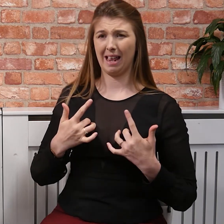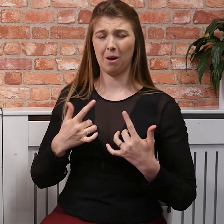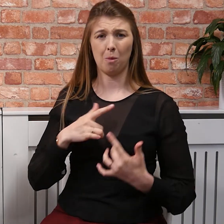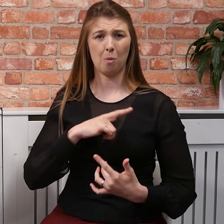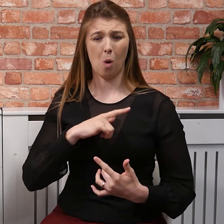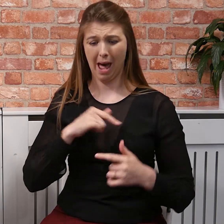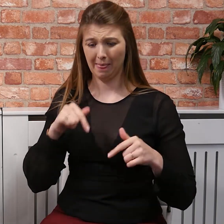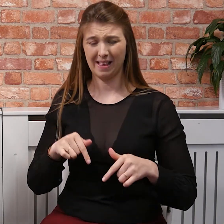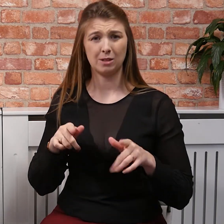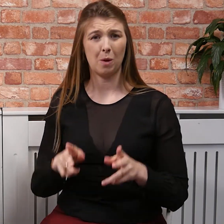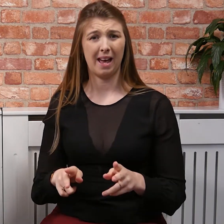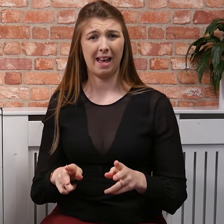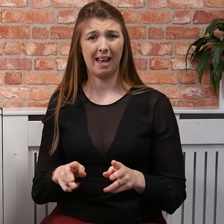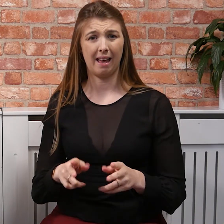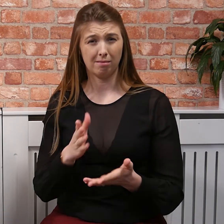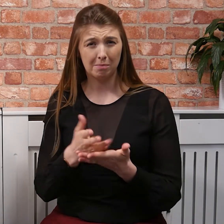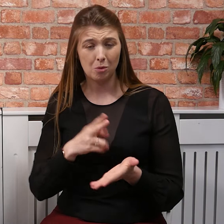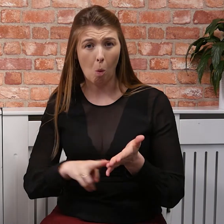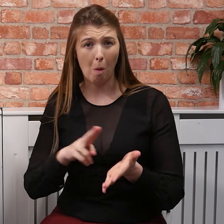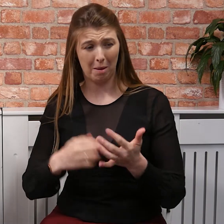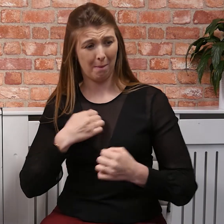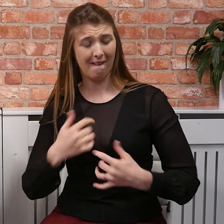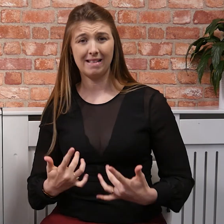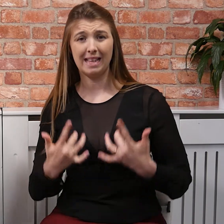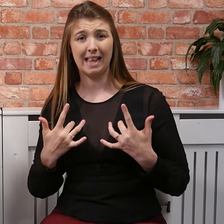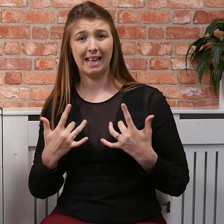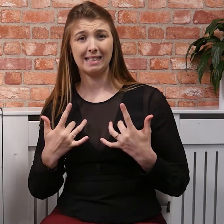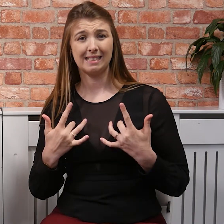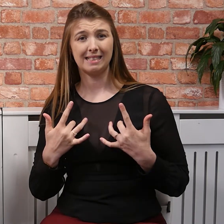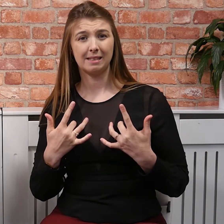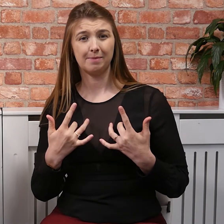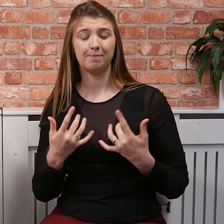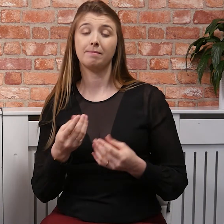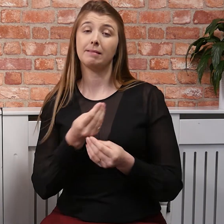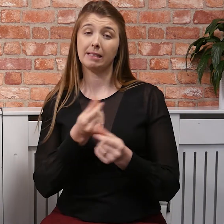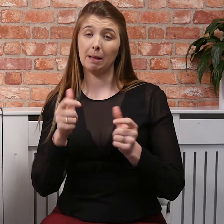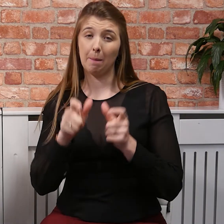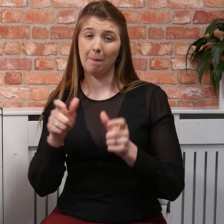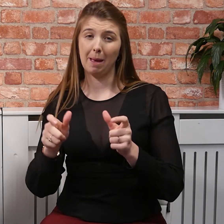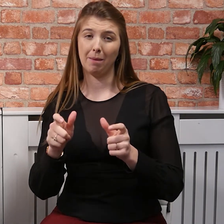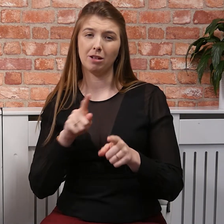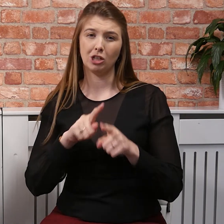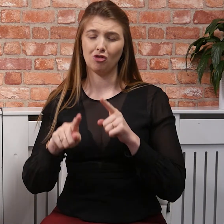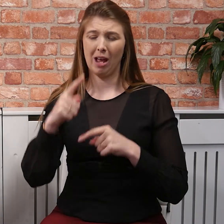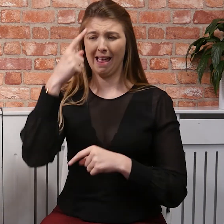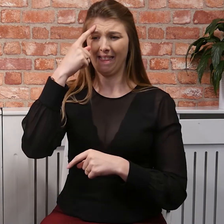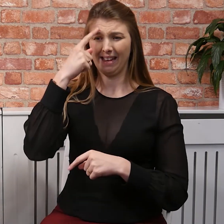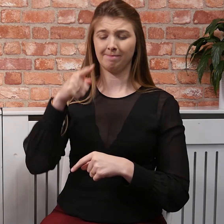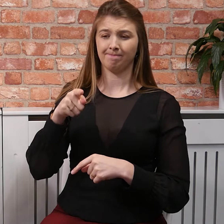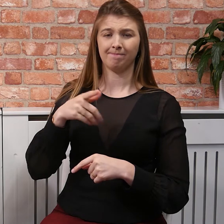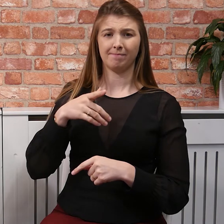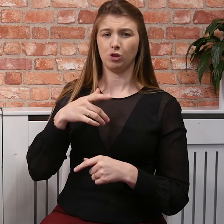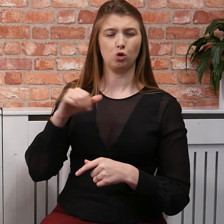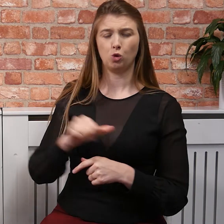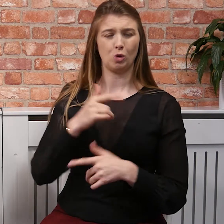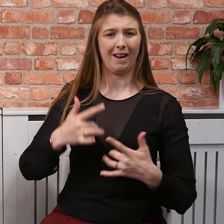because others seem to suggest that they shouldn't have these feelings. They should just cheer up,